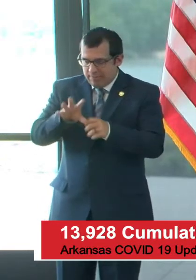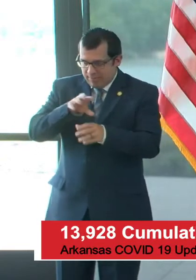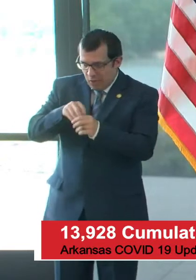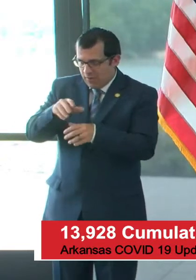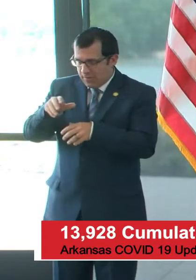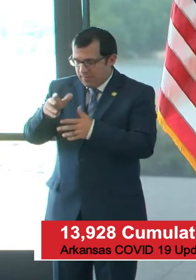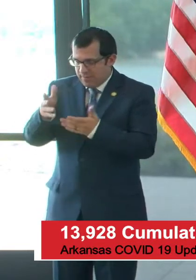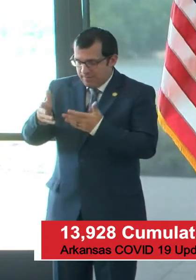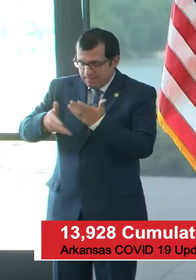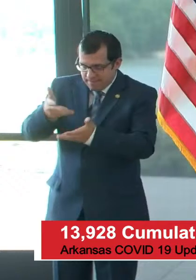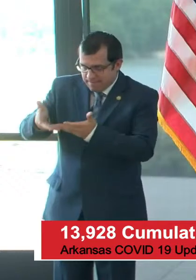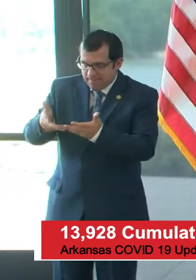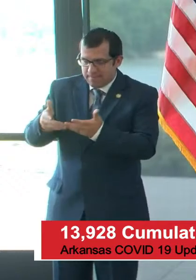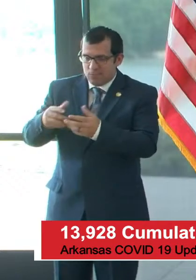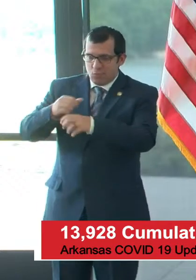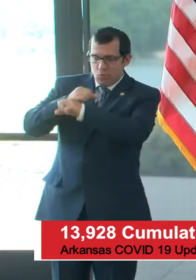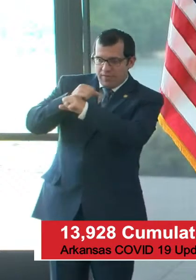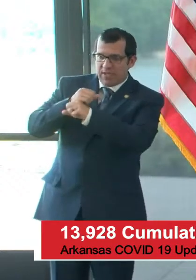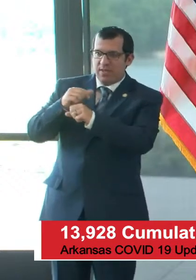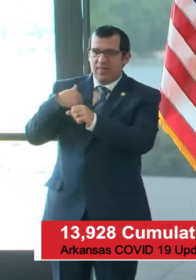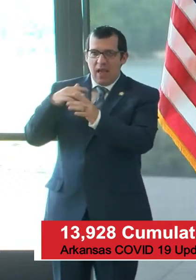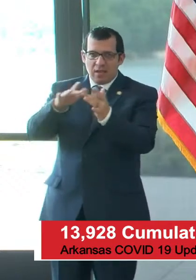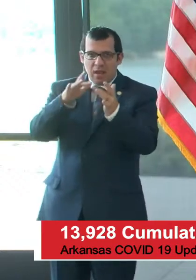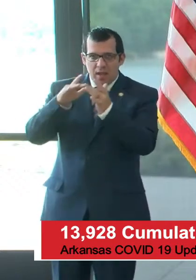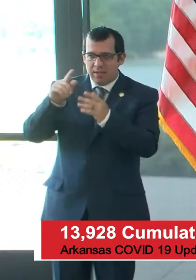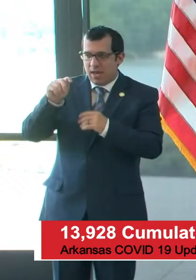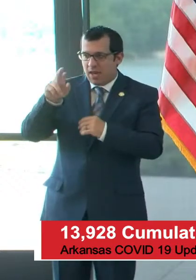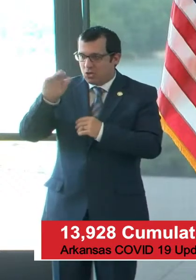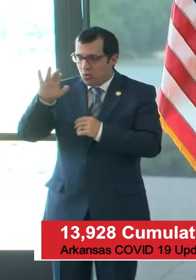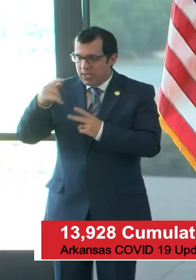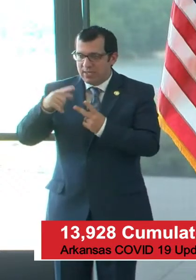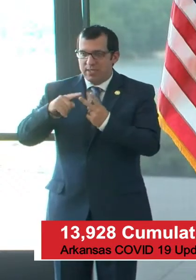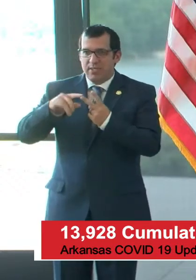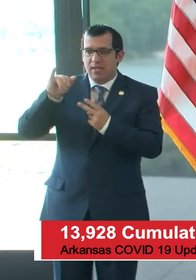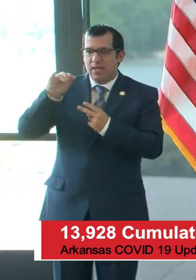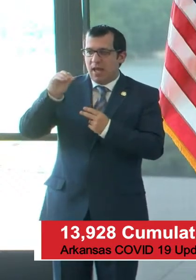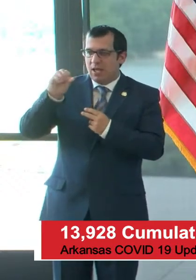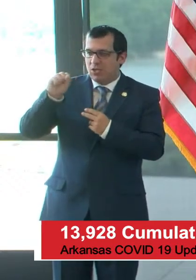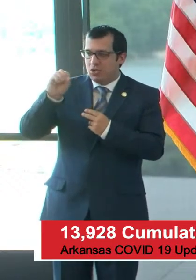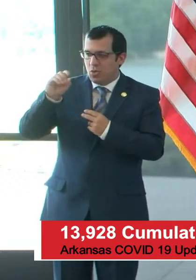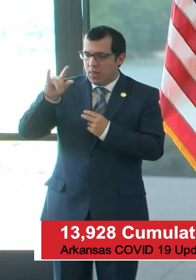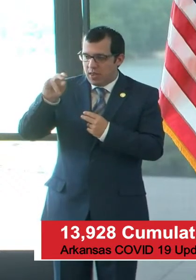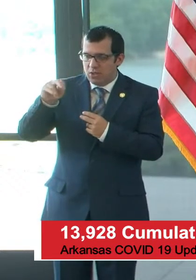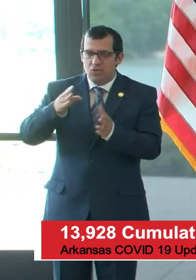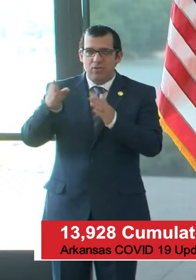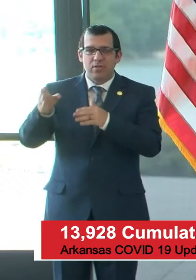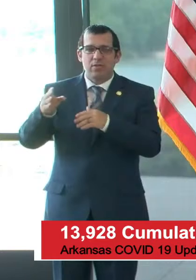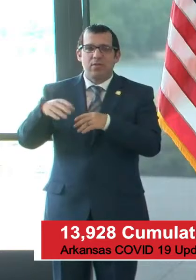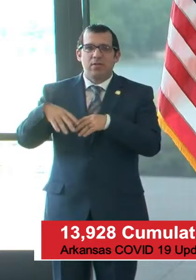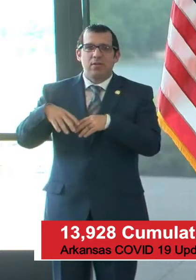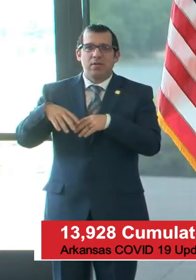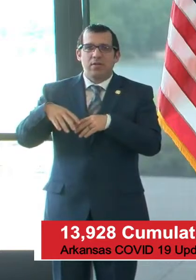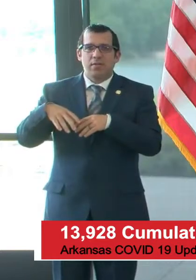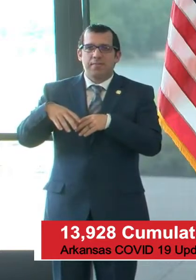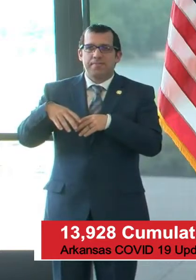are doing our contact tracing, we're doing our isolation, we are doing